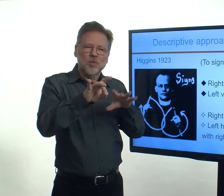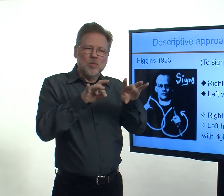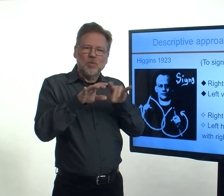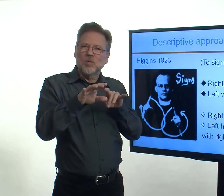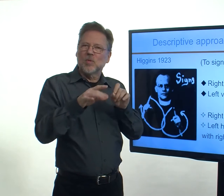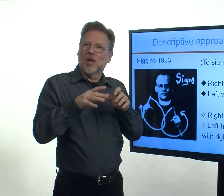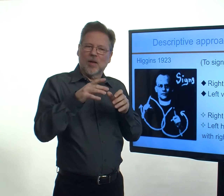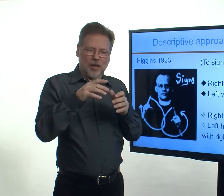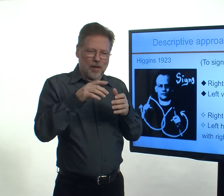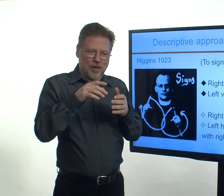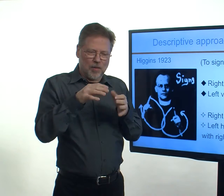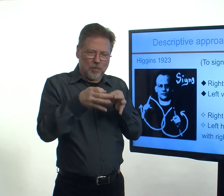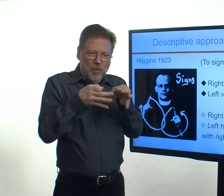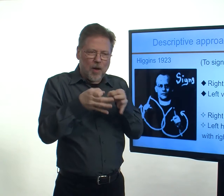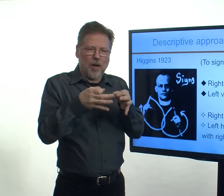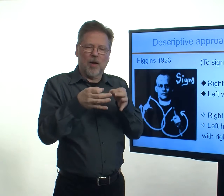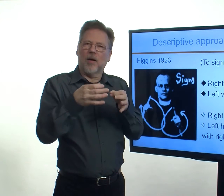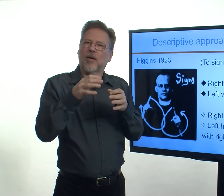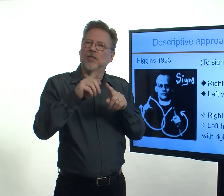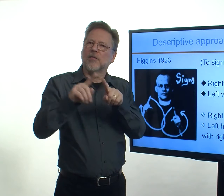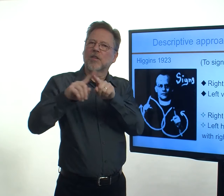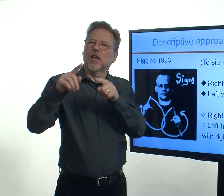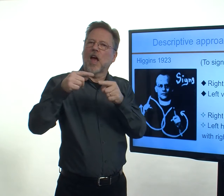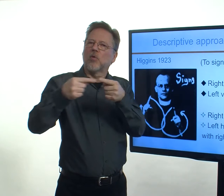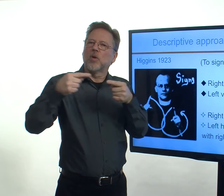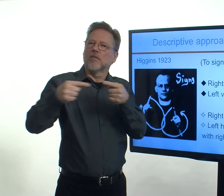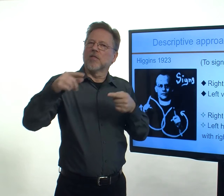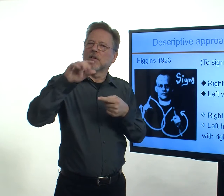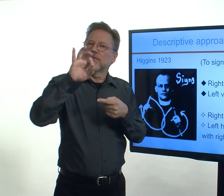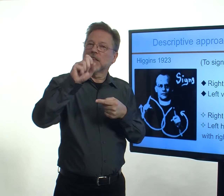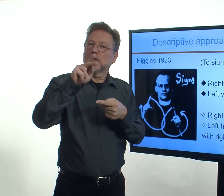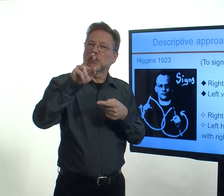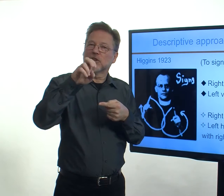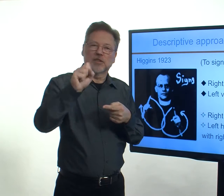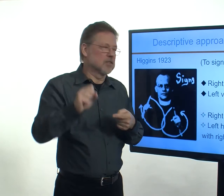but didn't realize that their choices described different contrastive features.